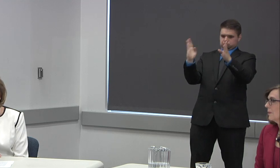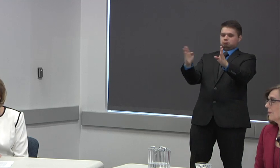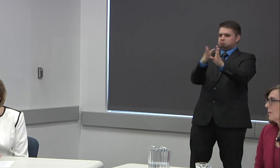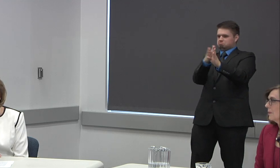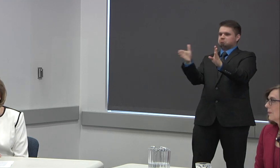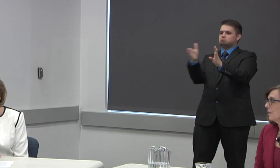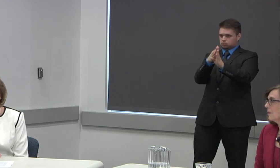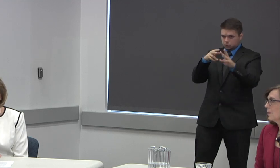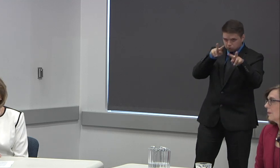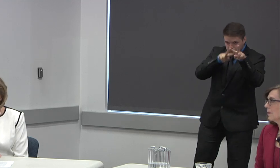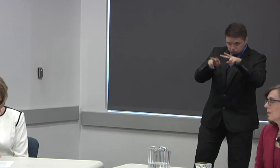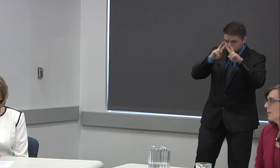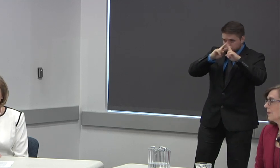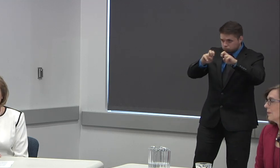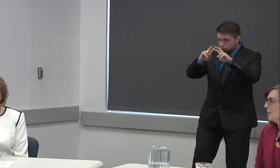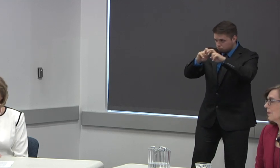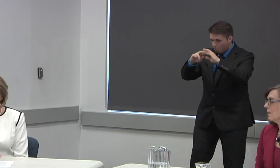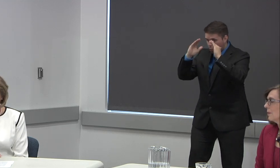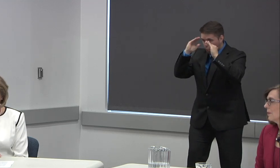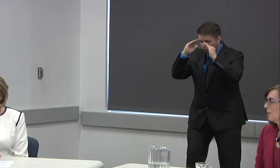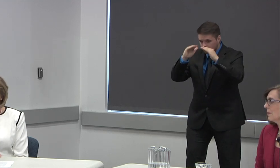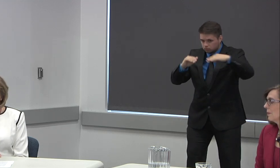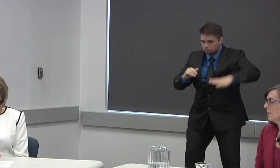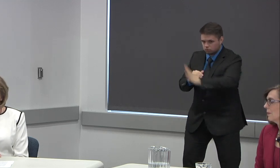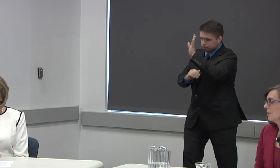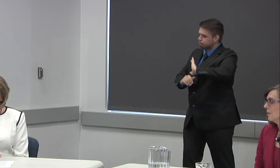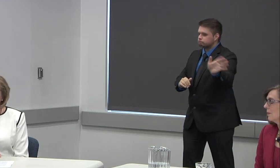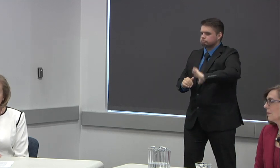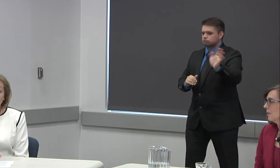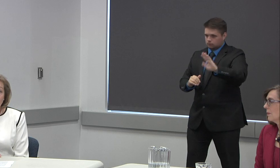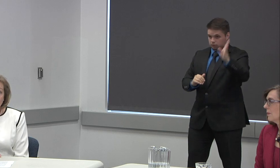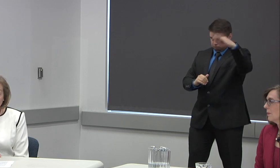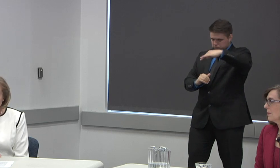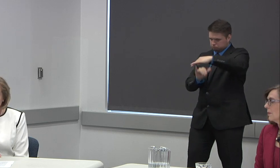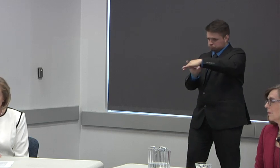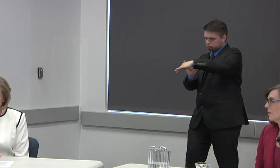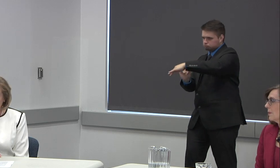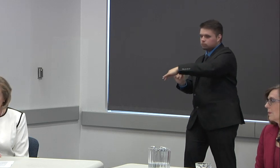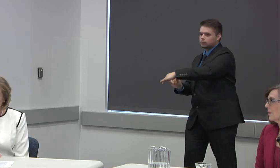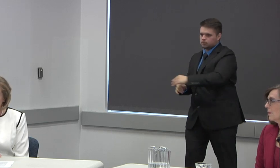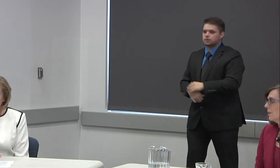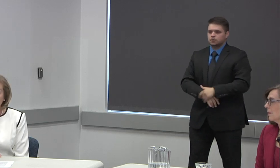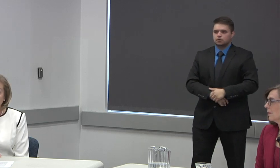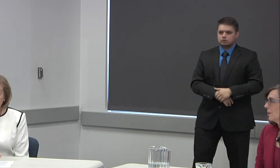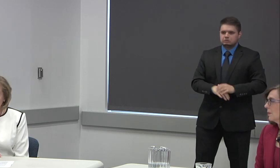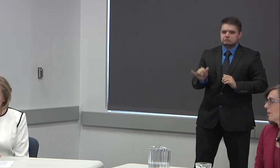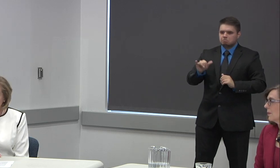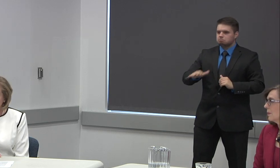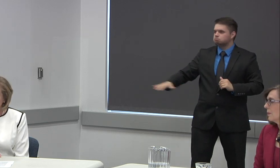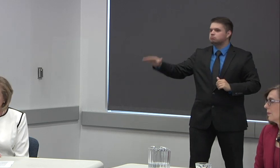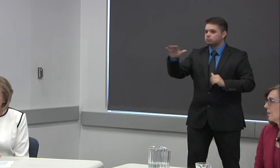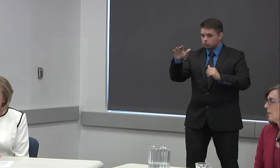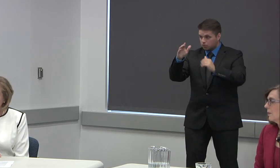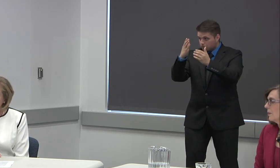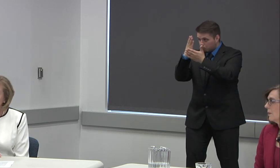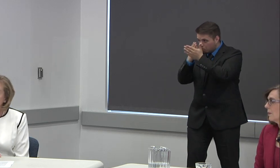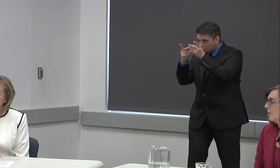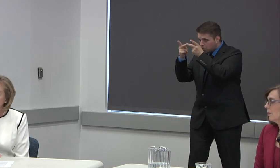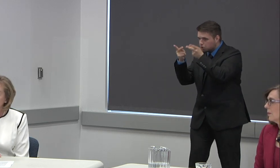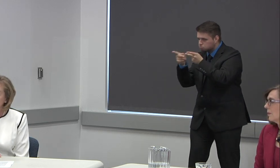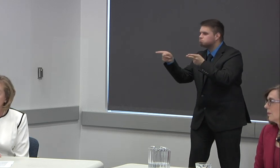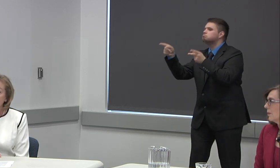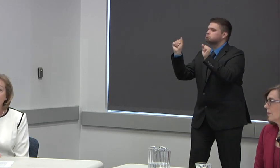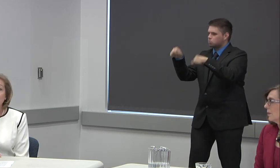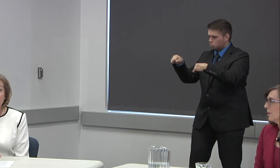in infections as a result. And even as we open some sectors, basic infection control